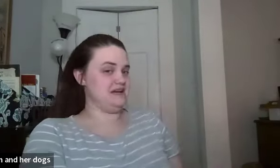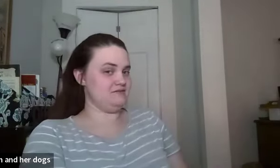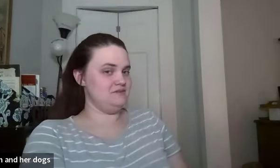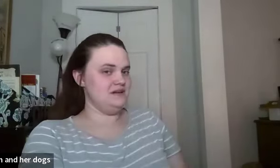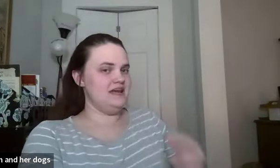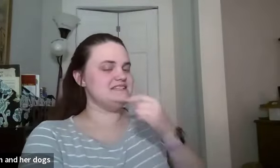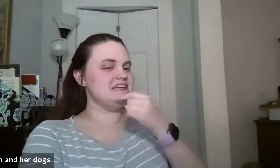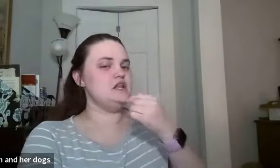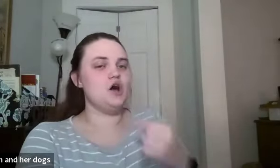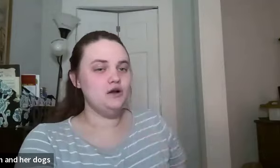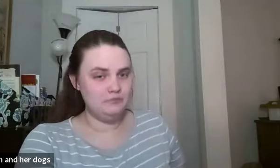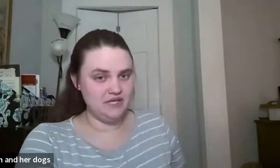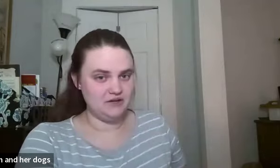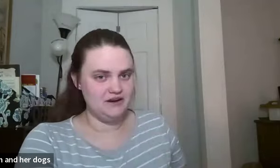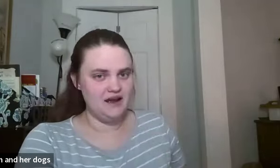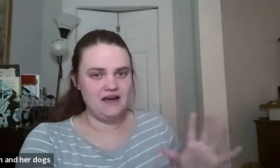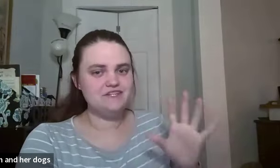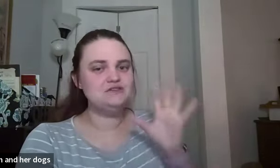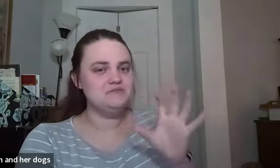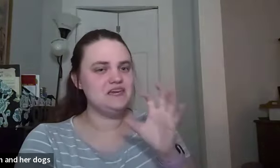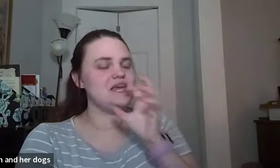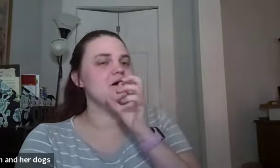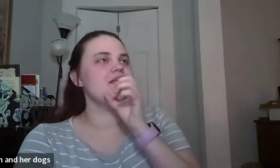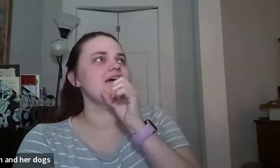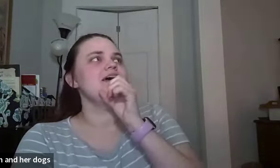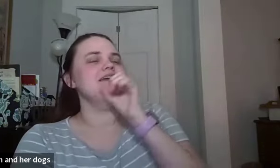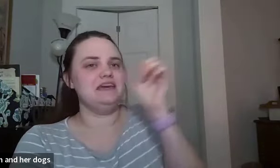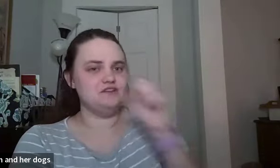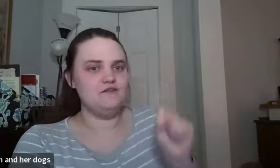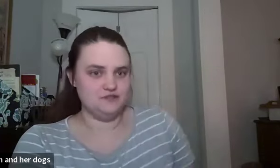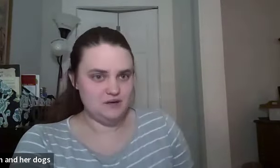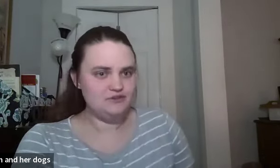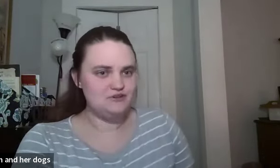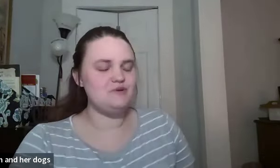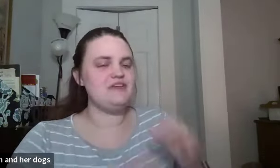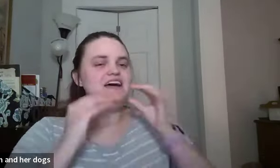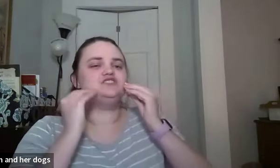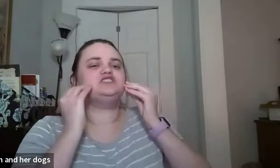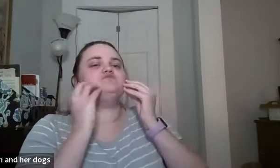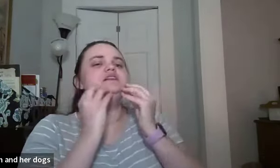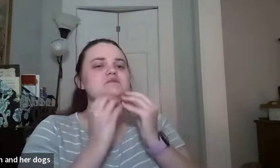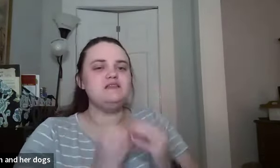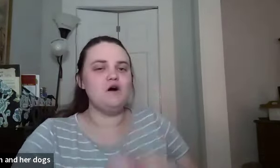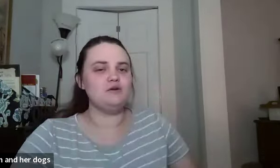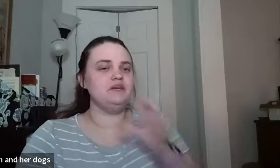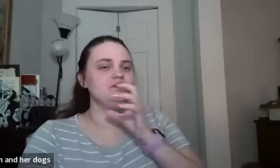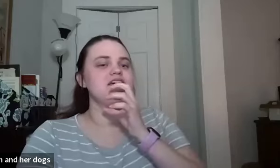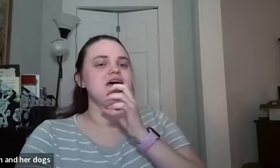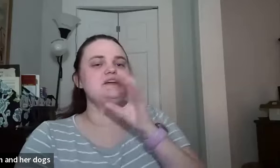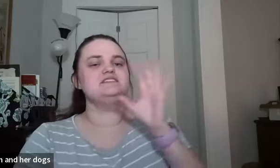down. And it's like a long beard. I visually am thinking about like Gandalf or Dumbledore, where they have just the really, really long beards because they're